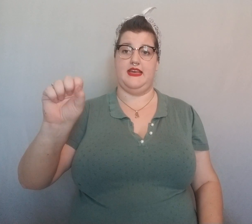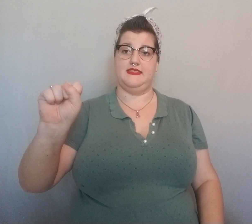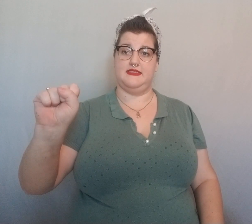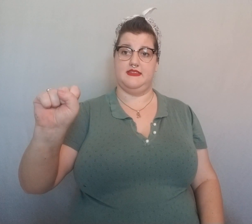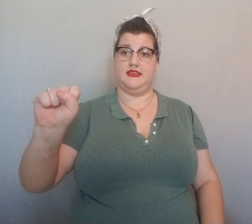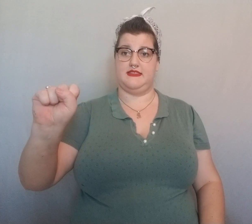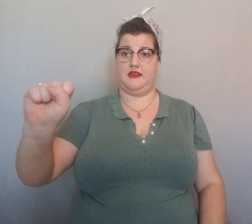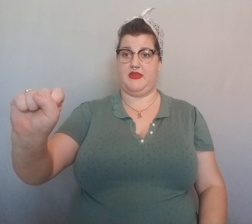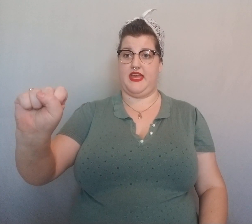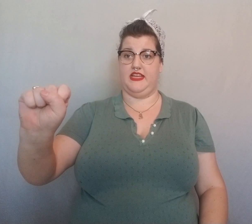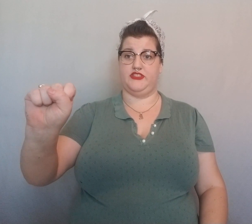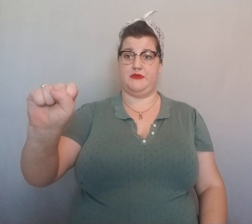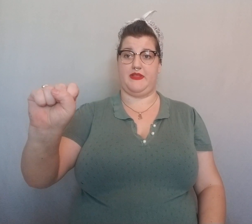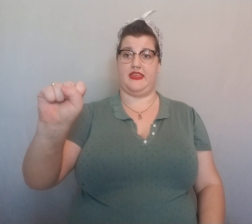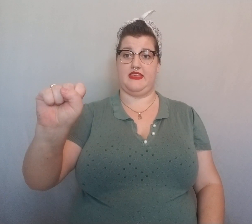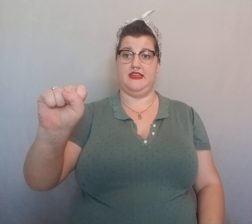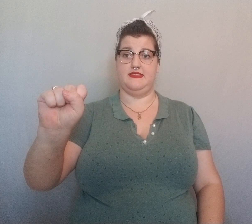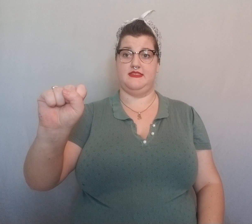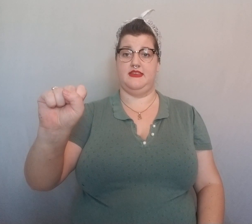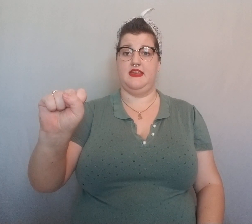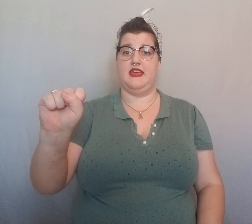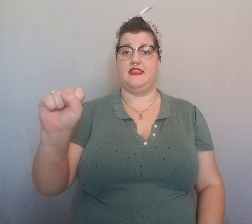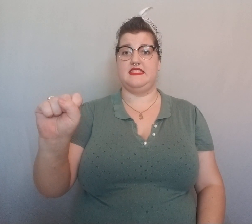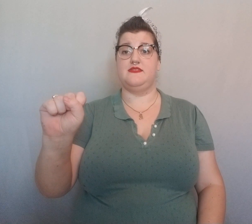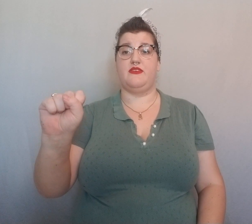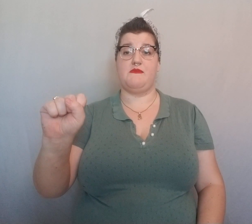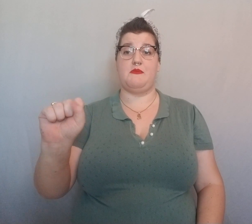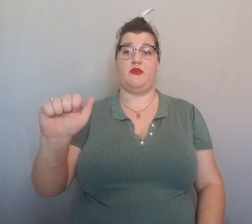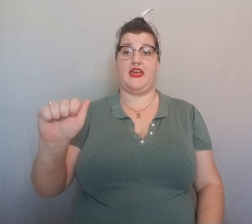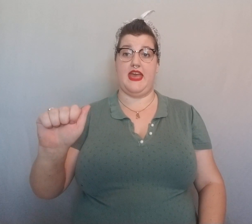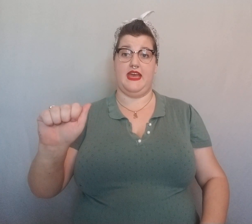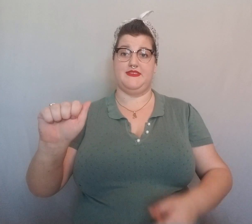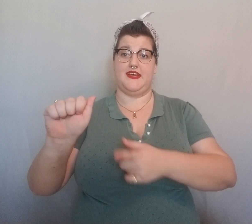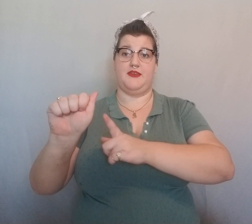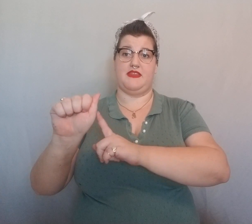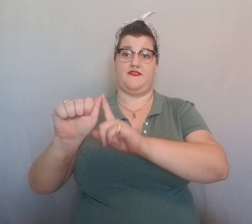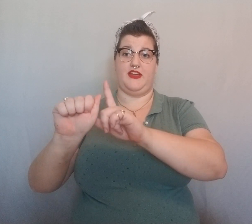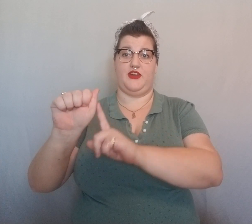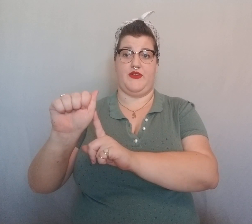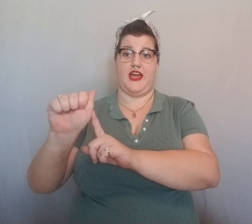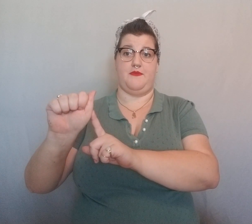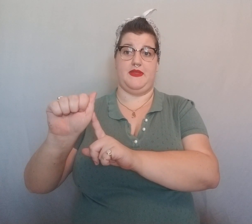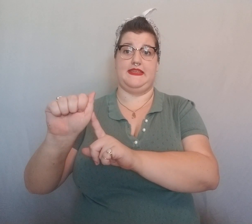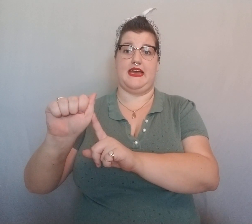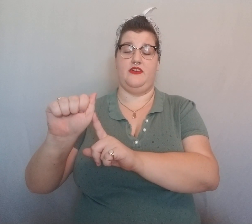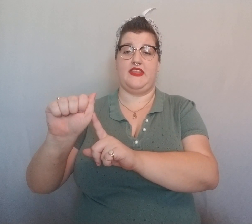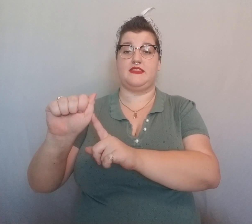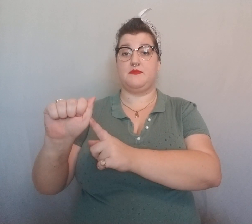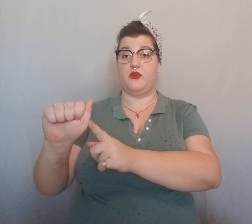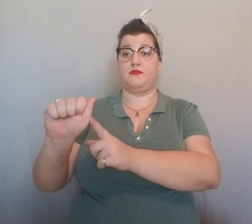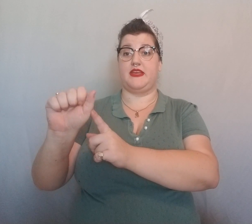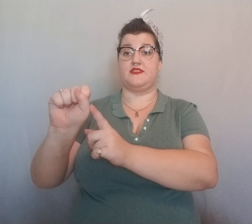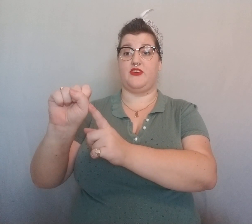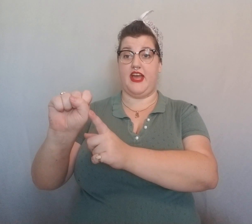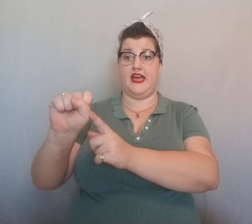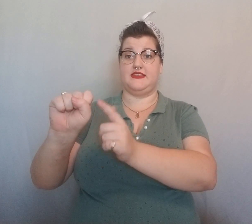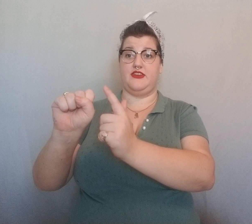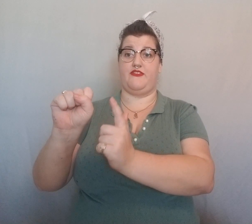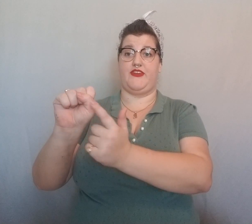S is going to be a hand shape like this. And this is where, remember with A, I was talking about the finger going up and down. That's important because for S, you have your finger